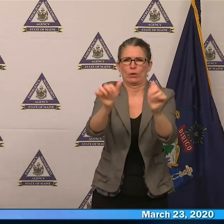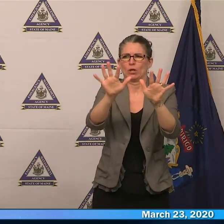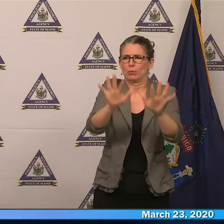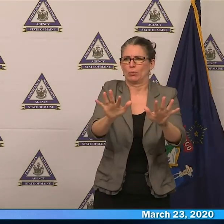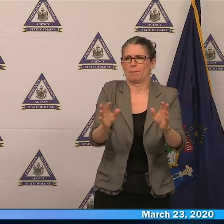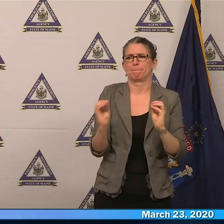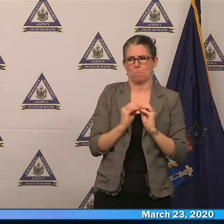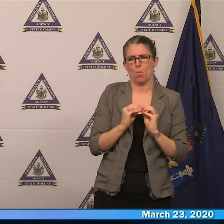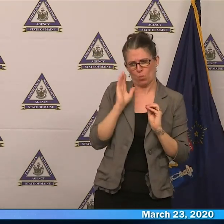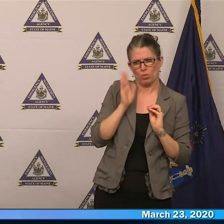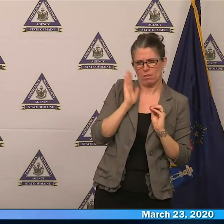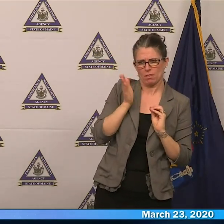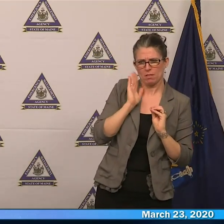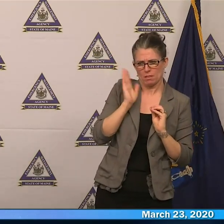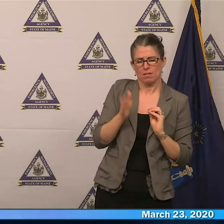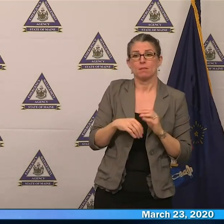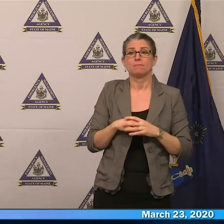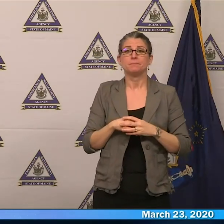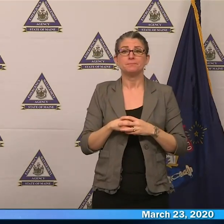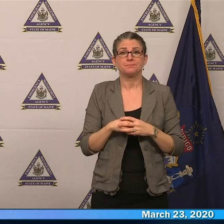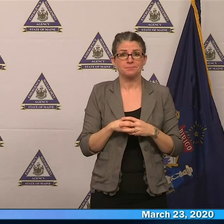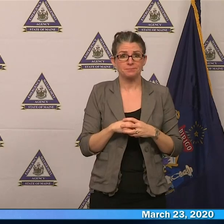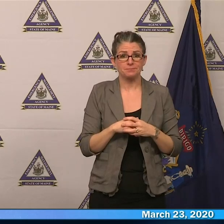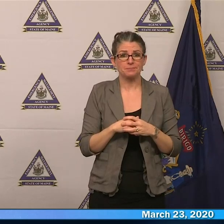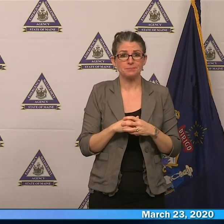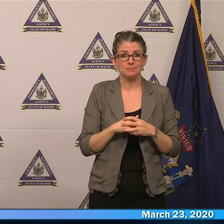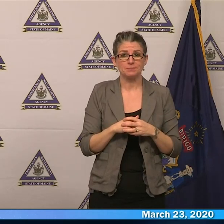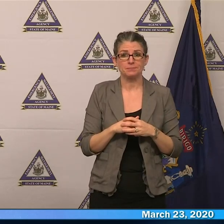This is evidence of the ways in which COVID-19